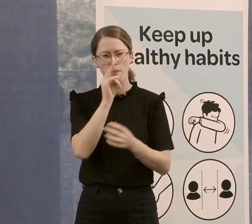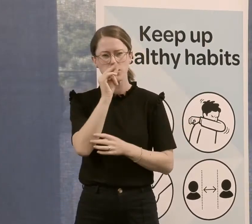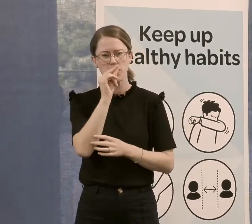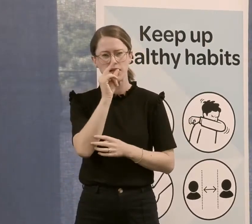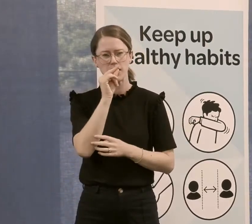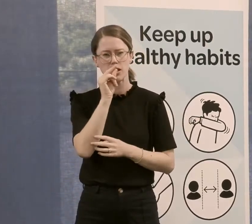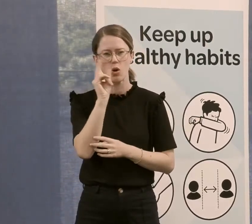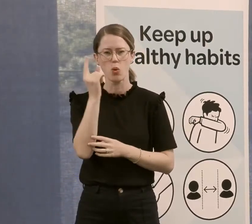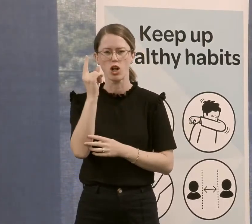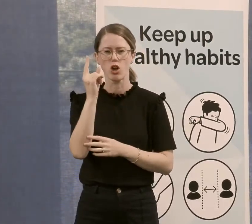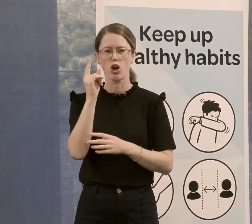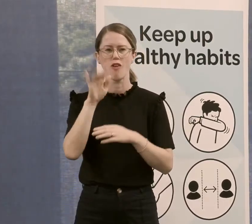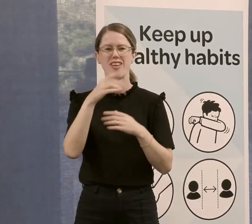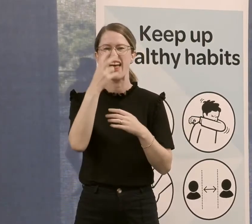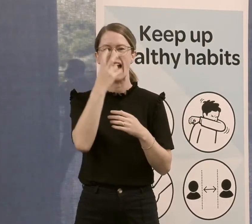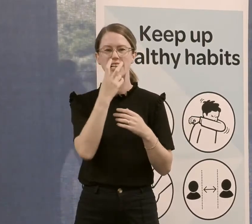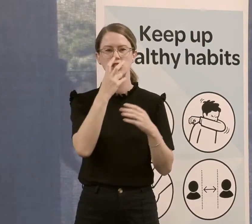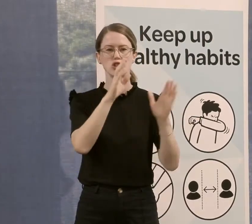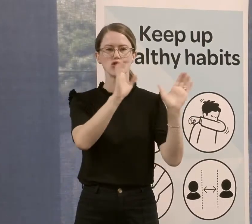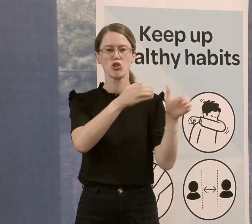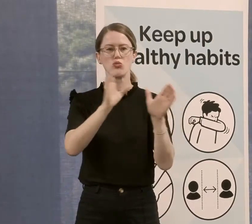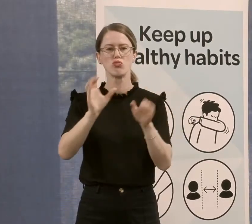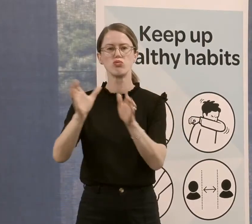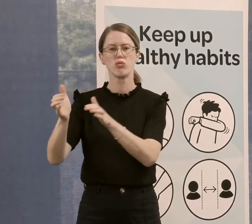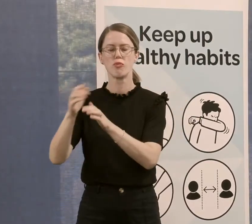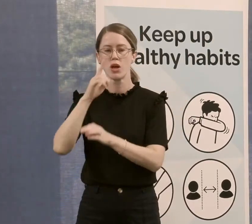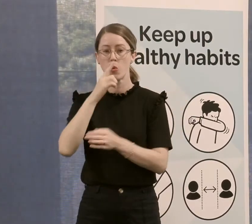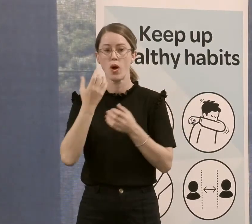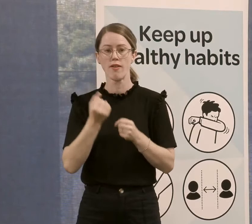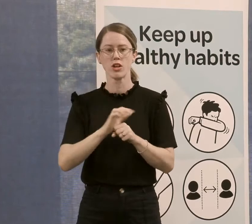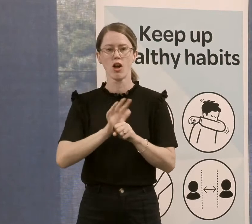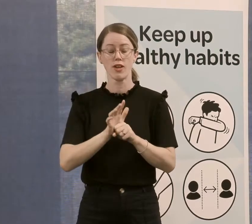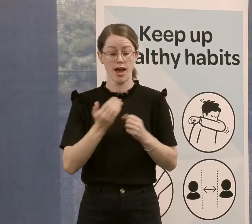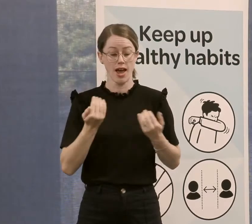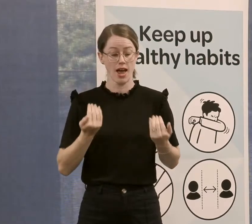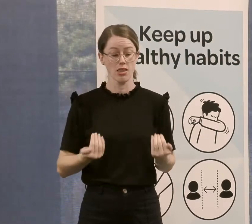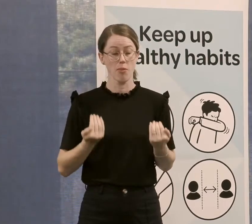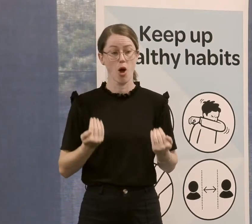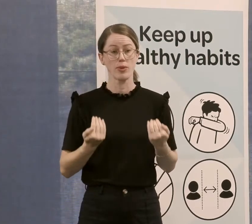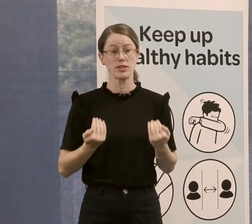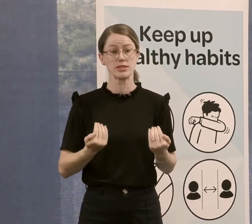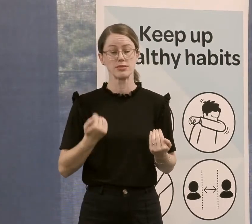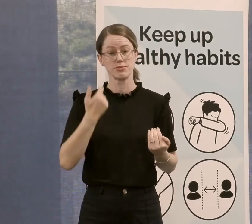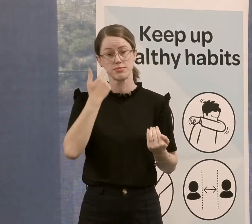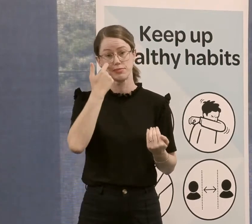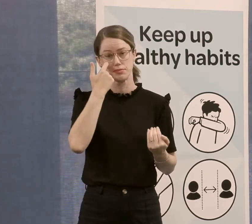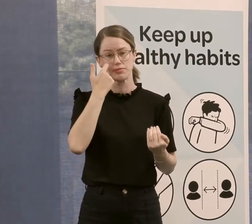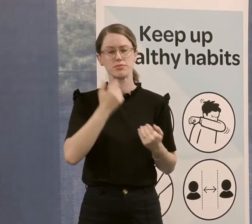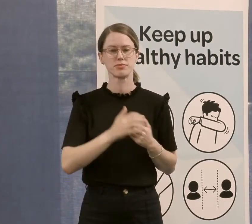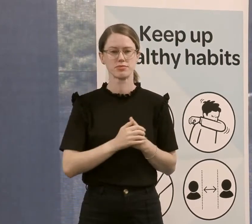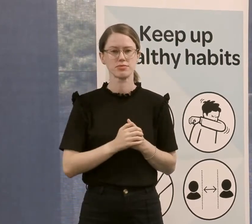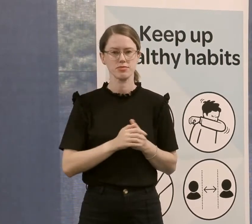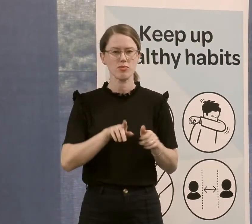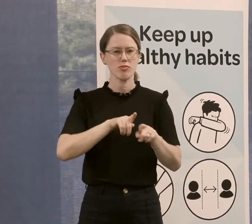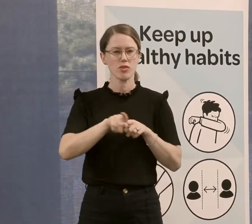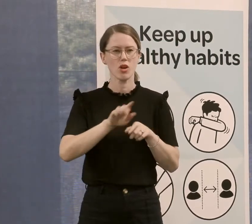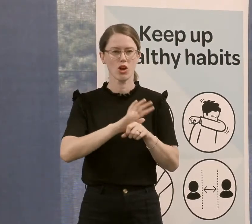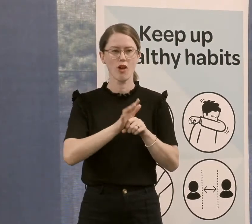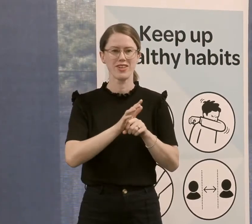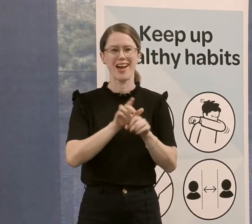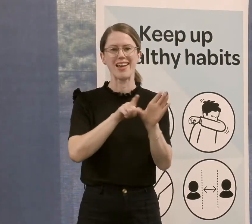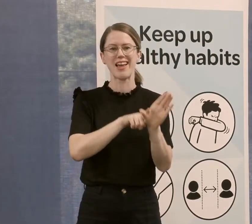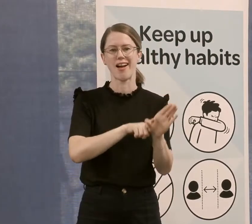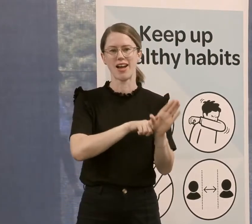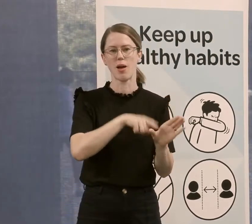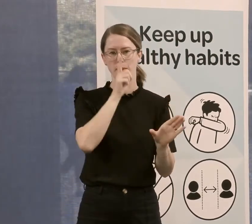statement, of the age breakdown. At the moment, still the majority of cases are in our